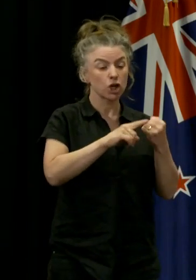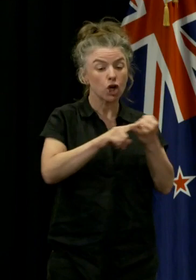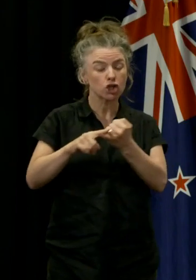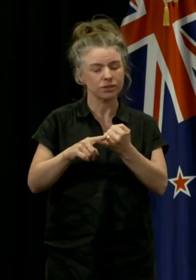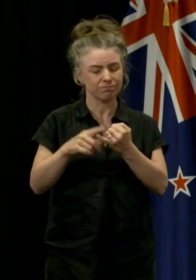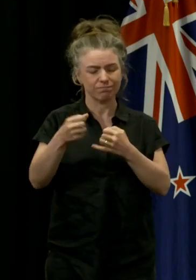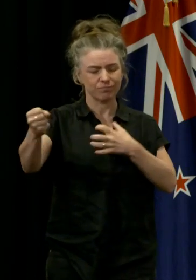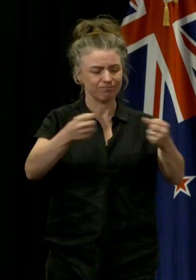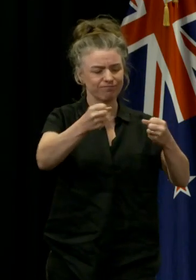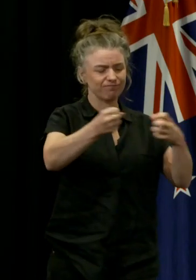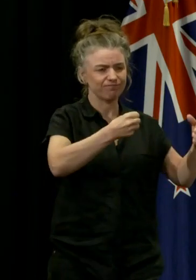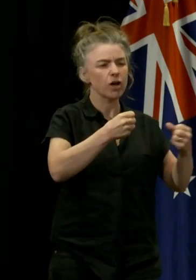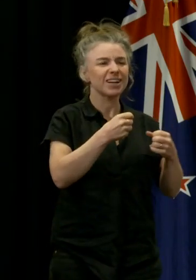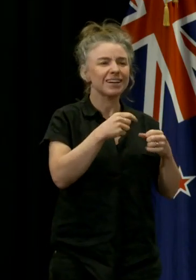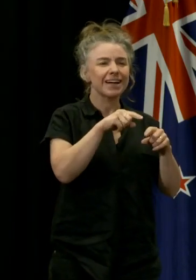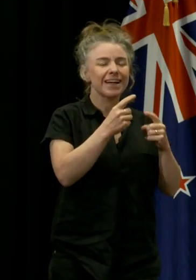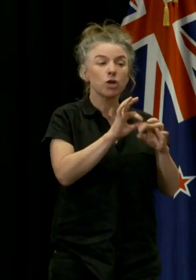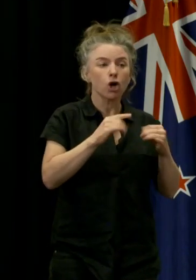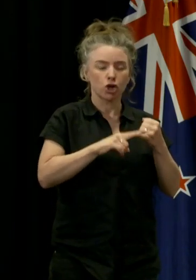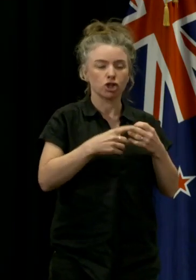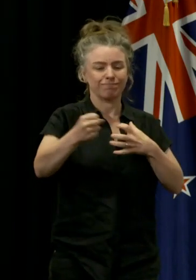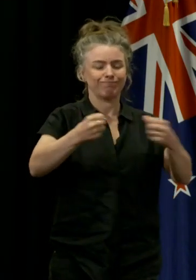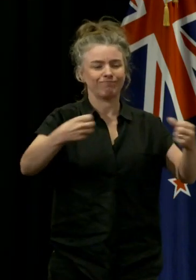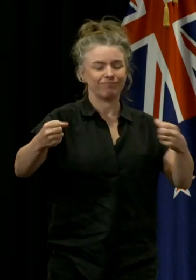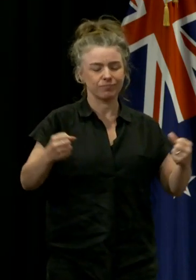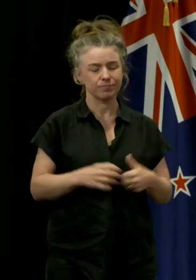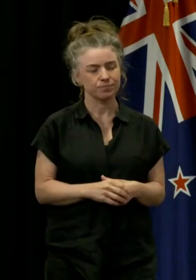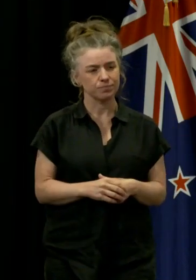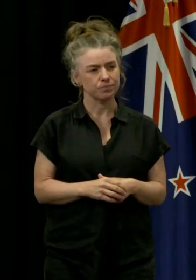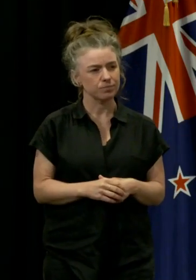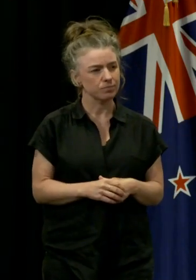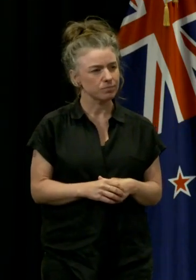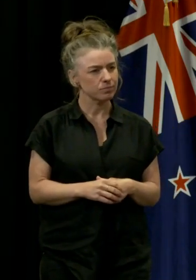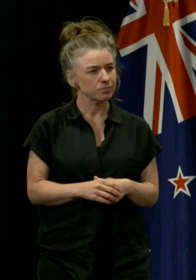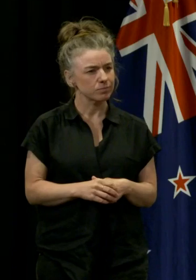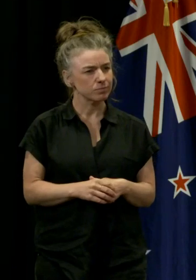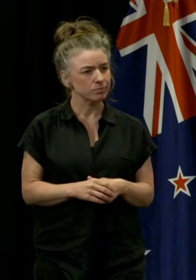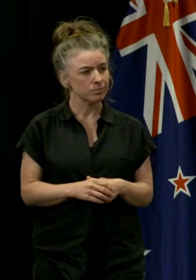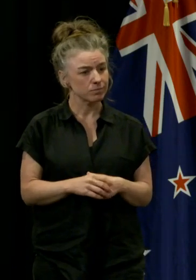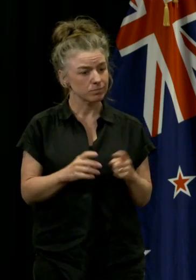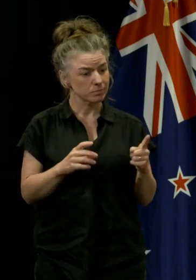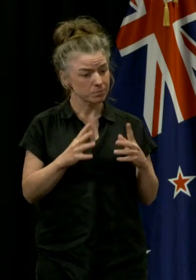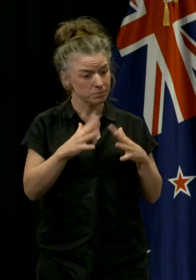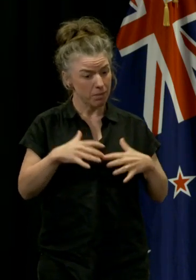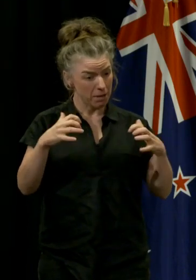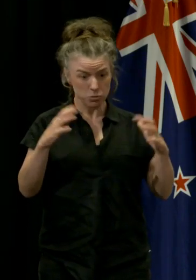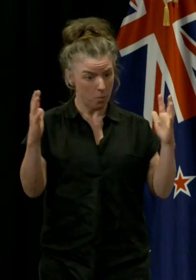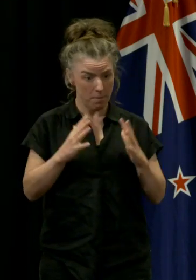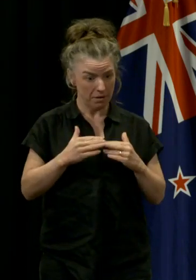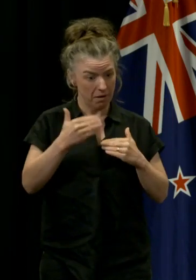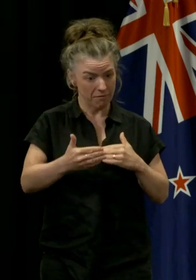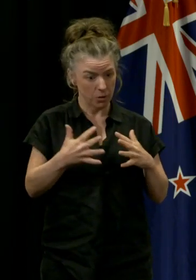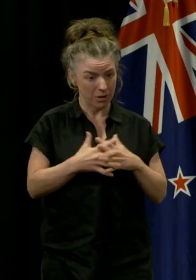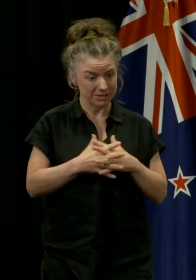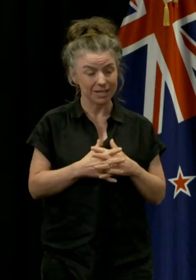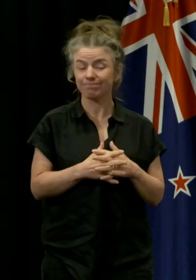be met. That will all be able to happen on Wednesday. Yeah. It's possible that this Parliament won't meet again after Wednesday? Certainly not